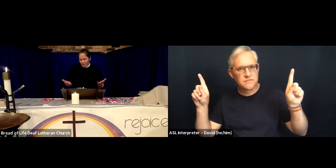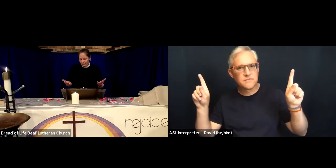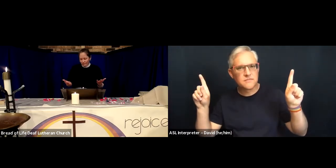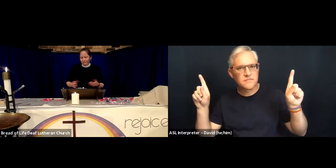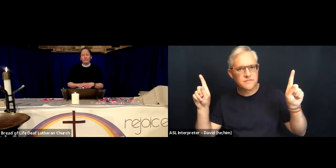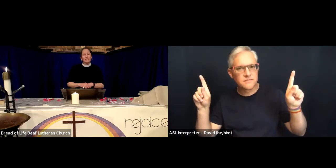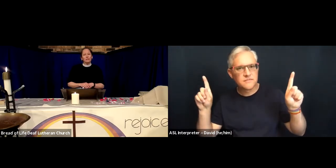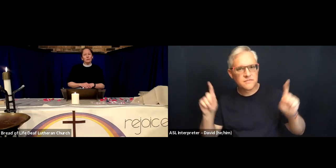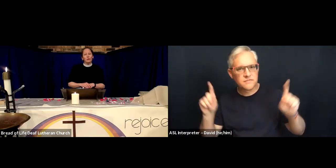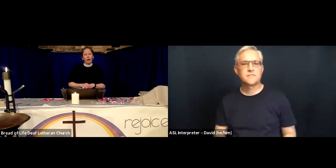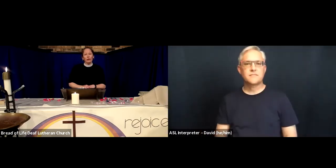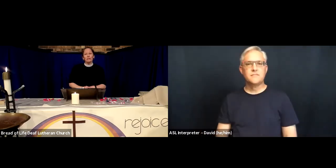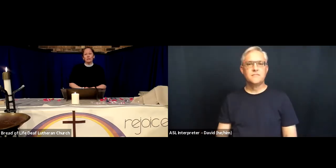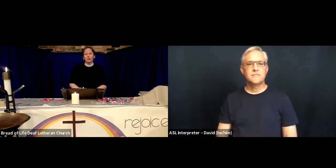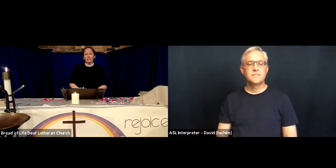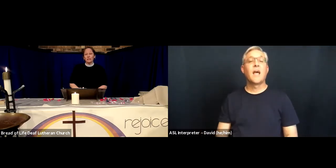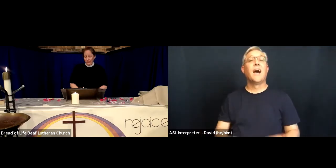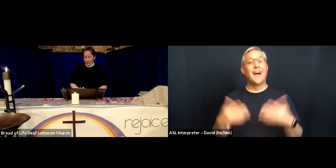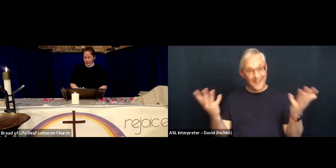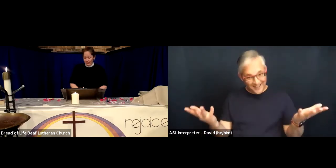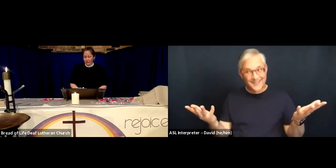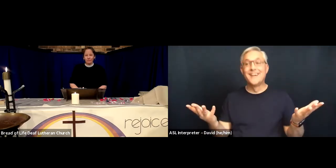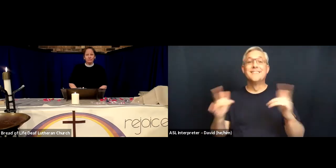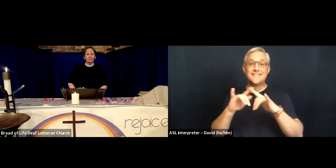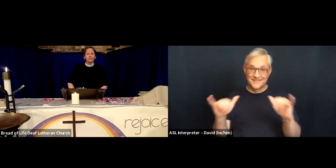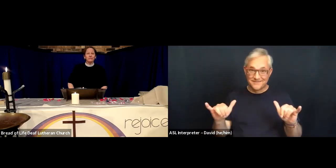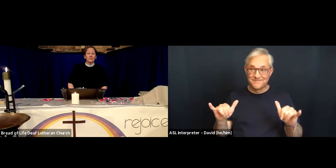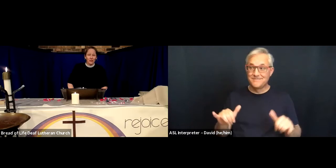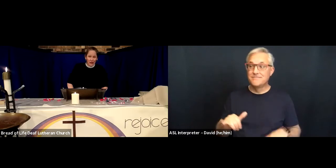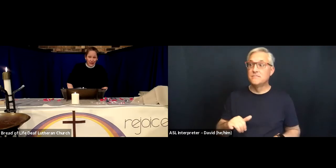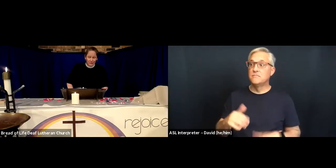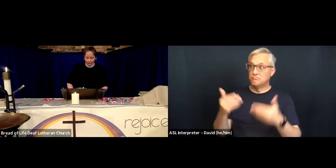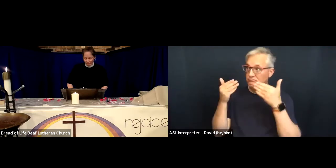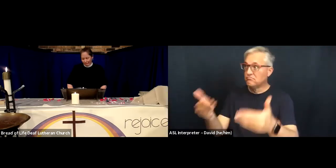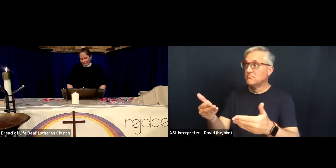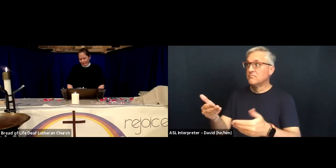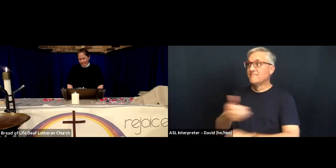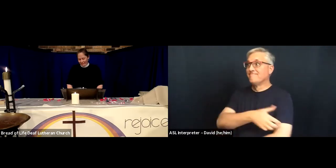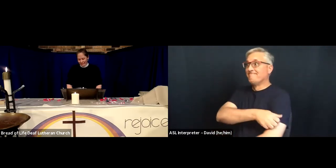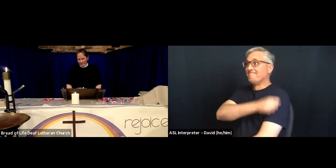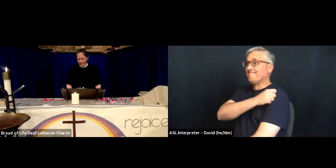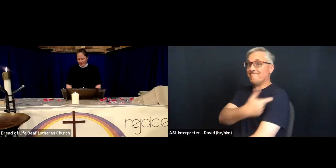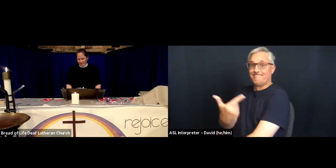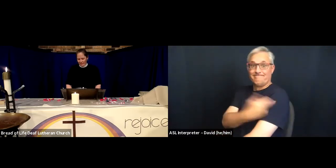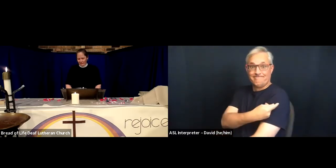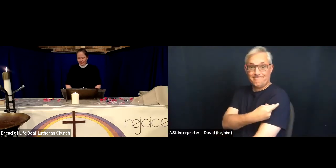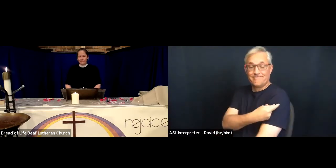And they do require us to trust others a lot.